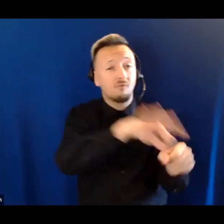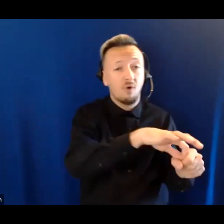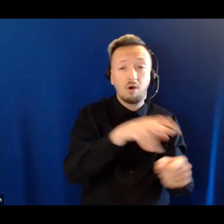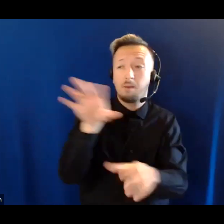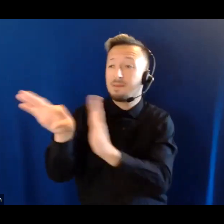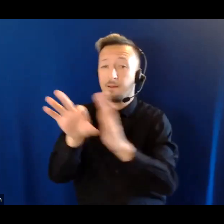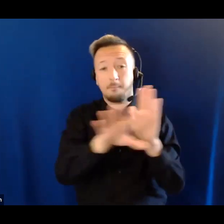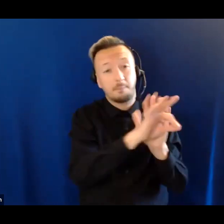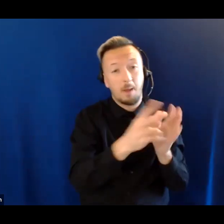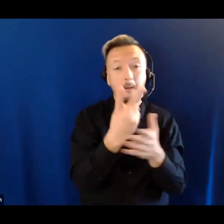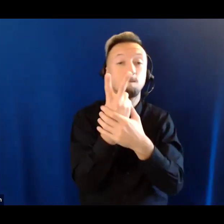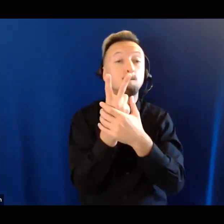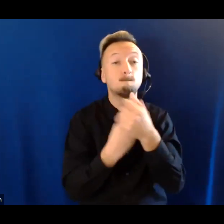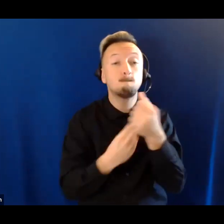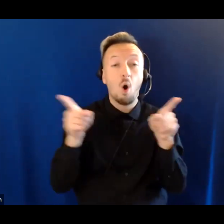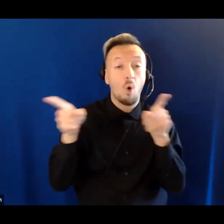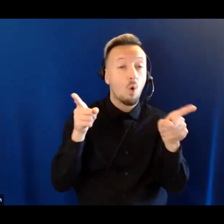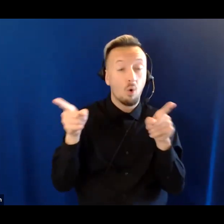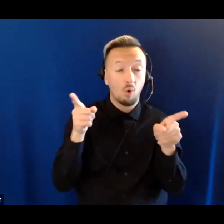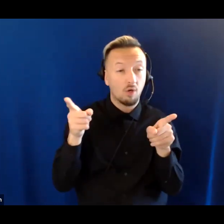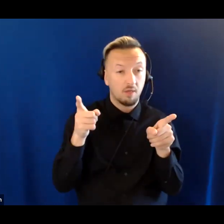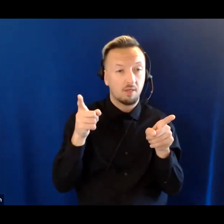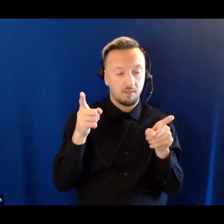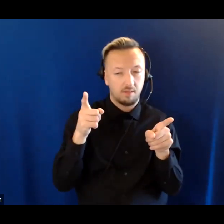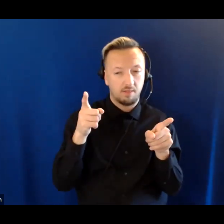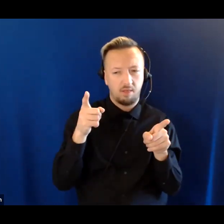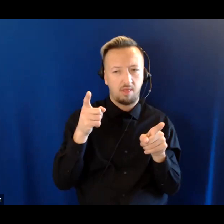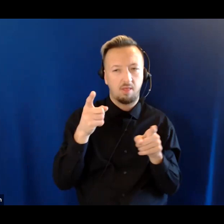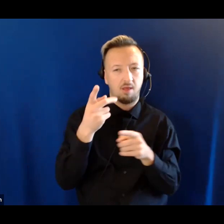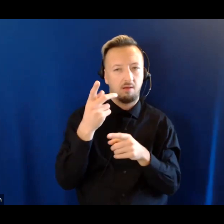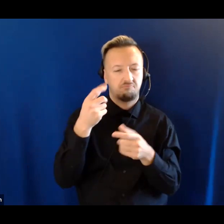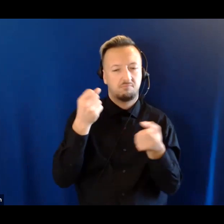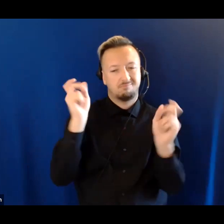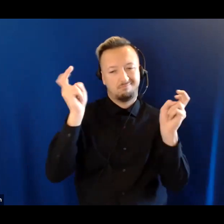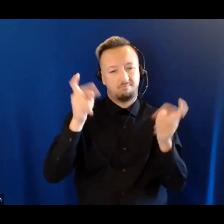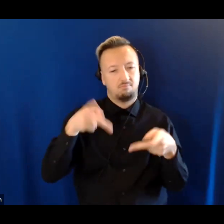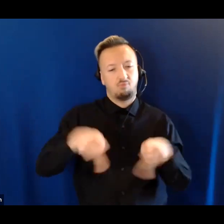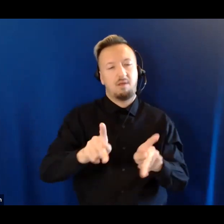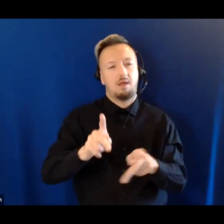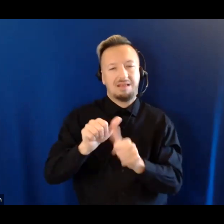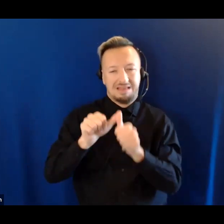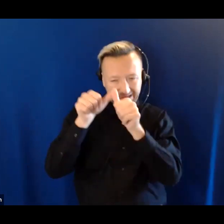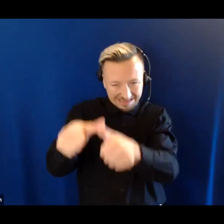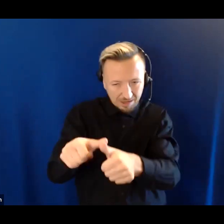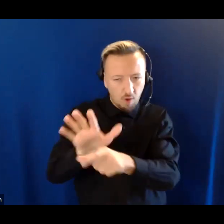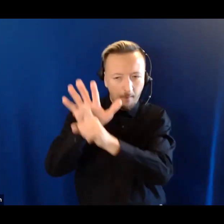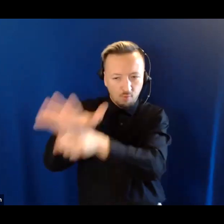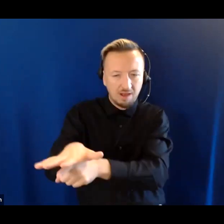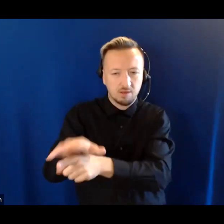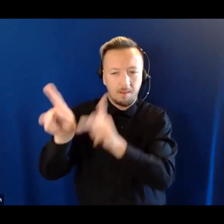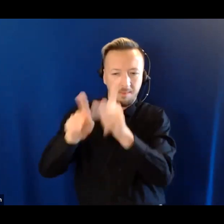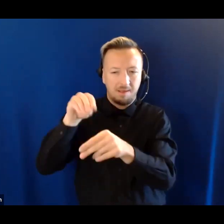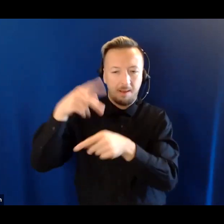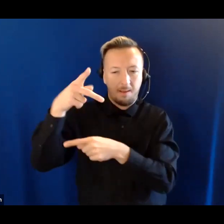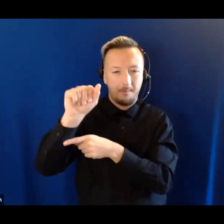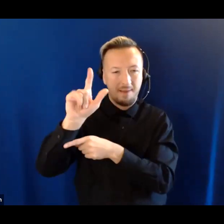Both candidates have been clear that they are okay with the continued oppression of Palestine, that they are okay with the continued oppression of Black people,